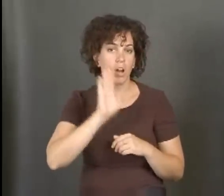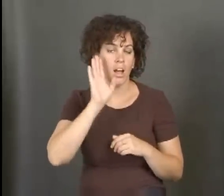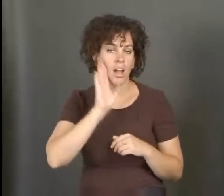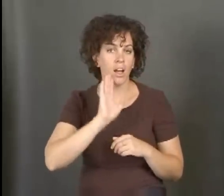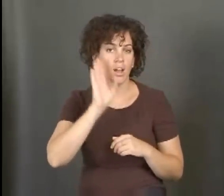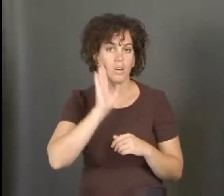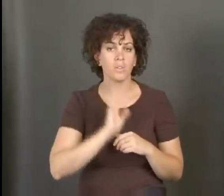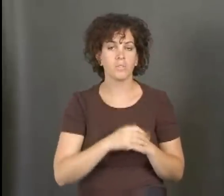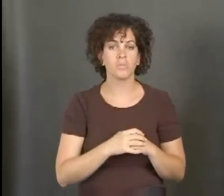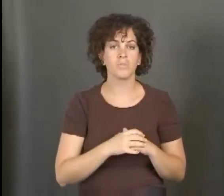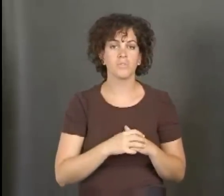brown,